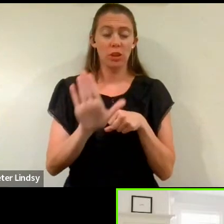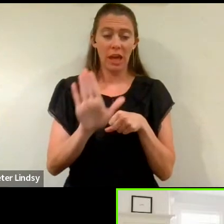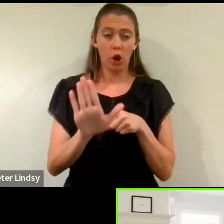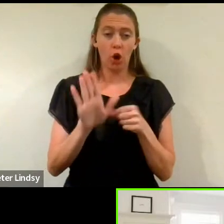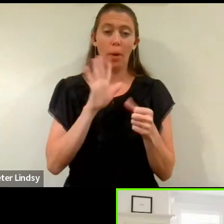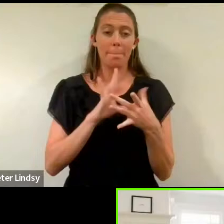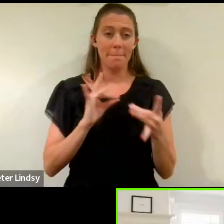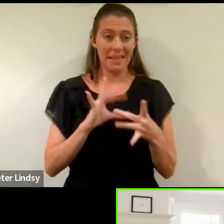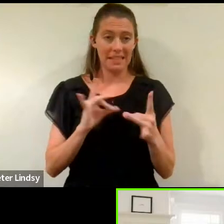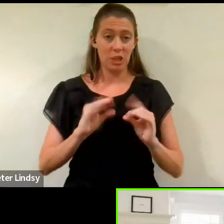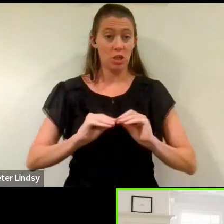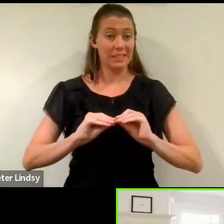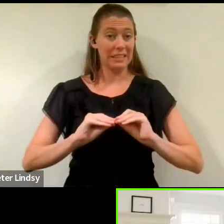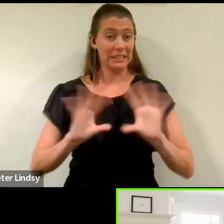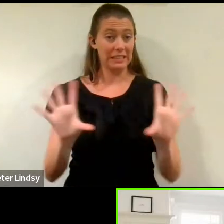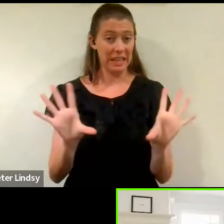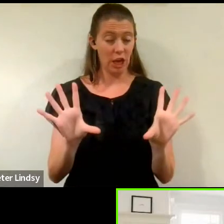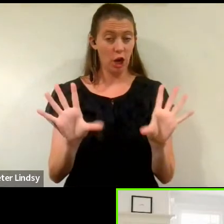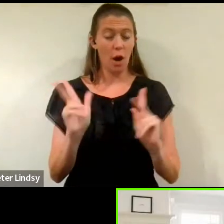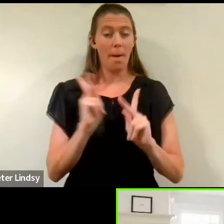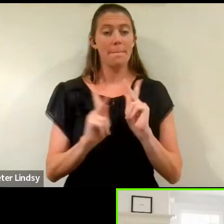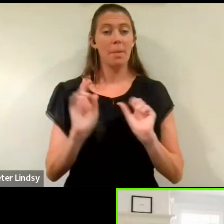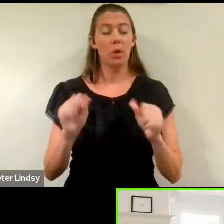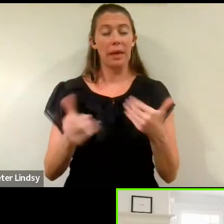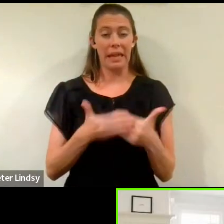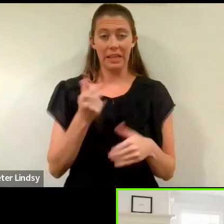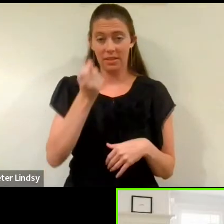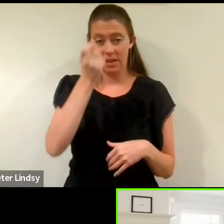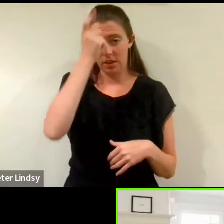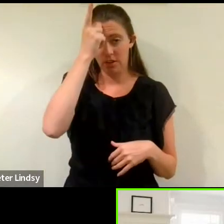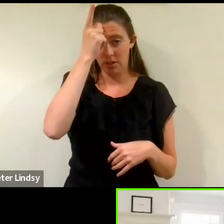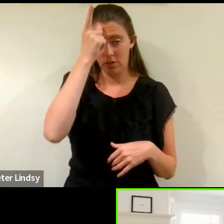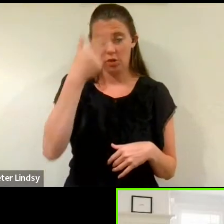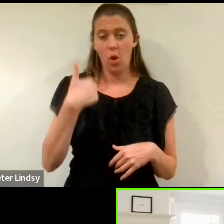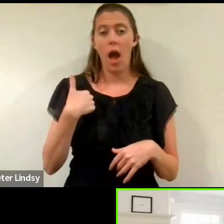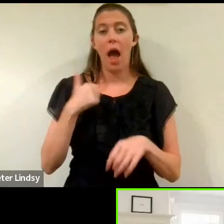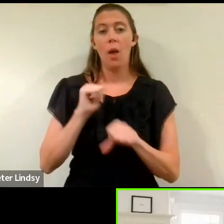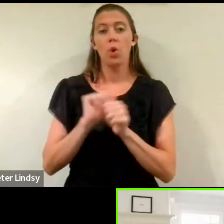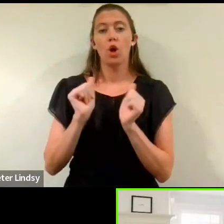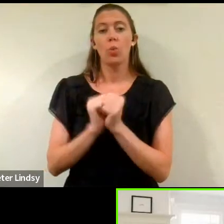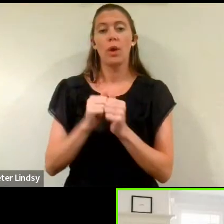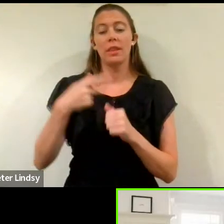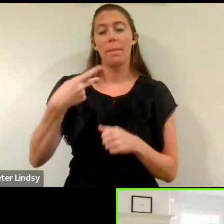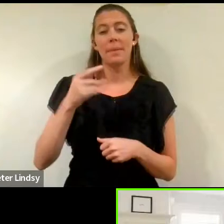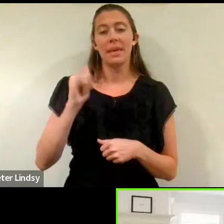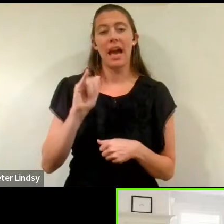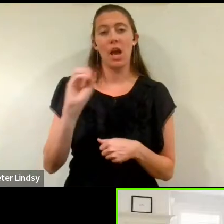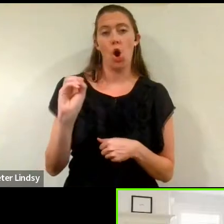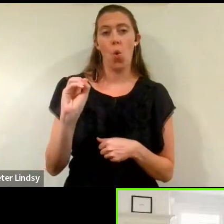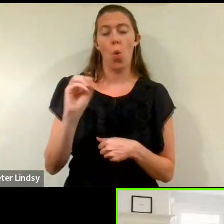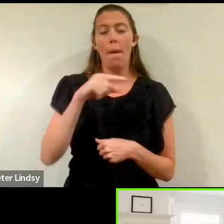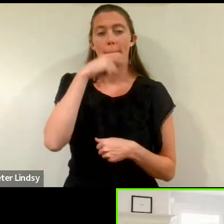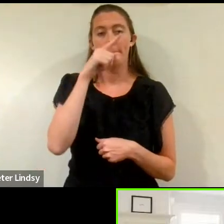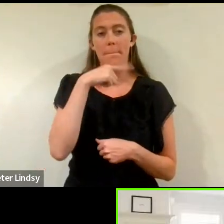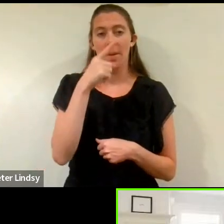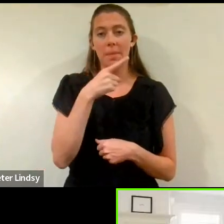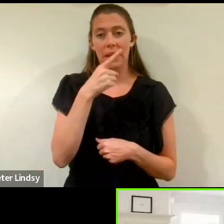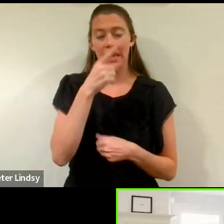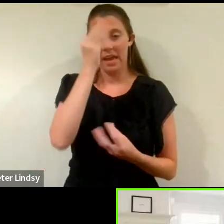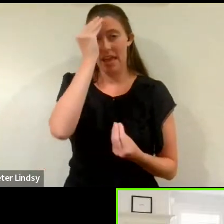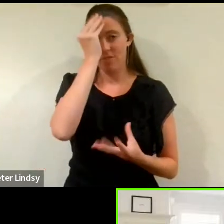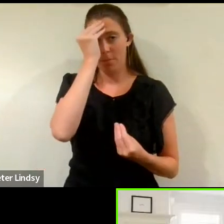in communication with the PIO, the Public Information Officer, in thinking